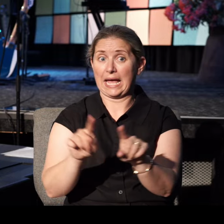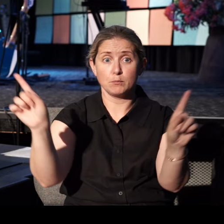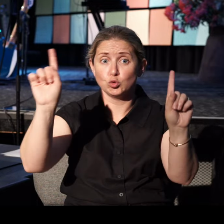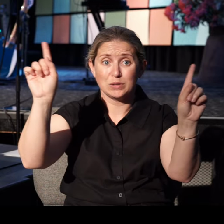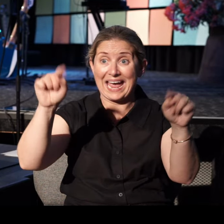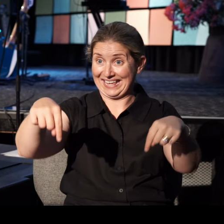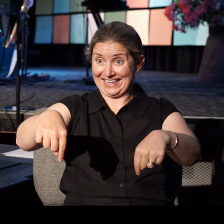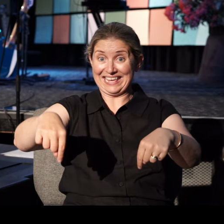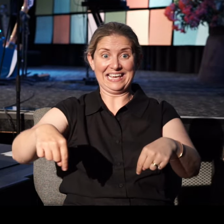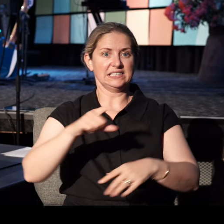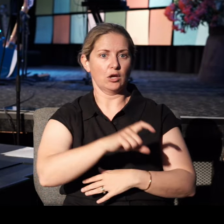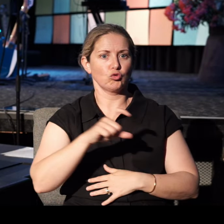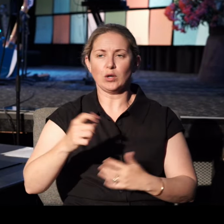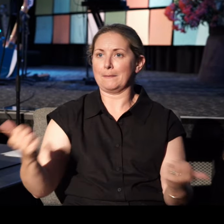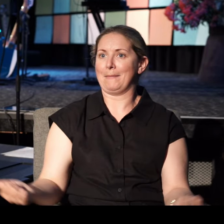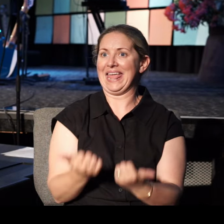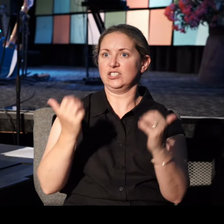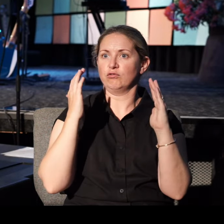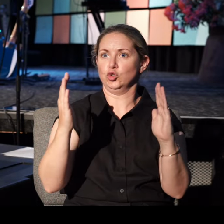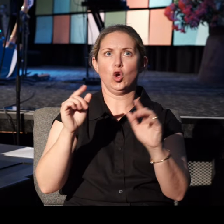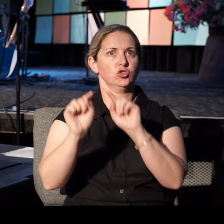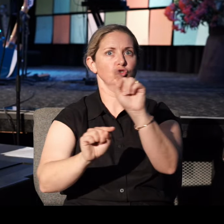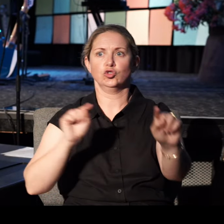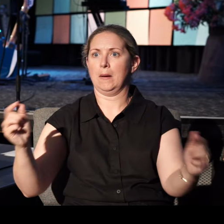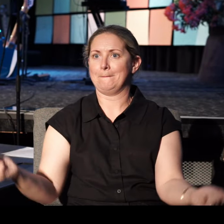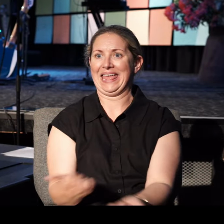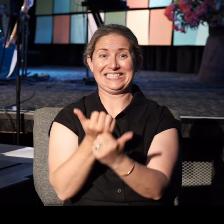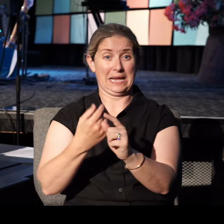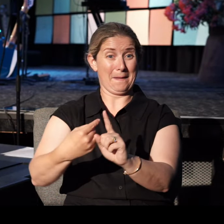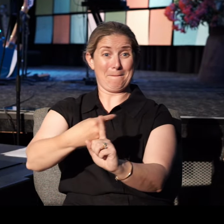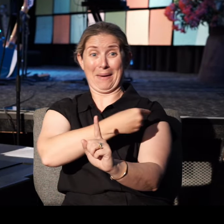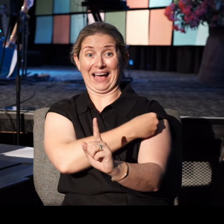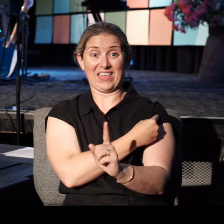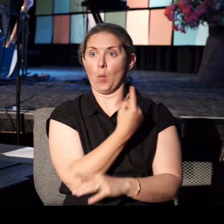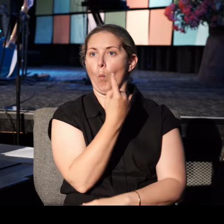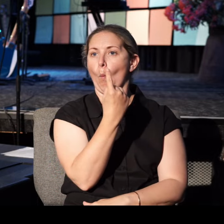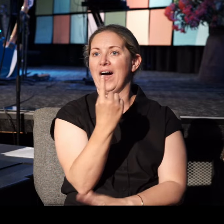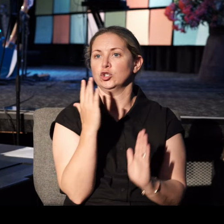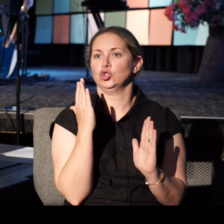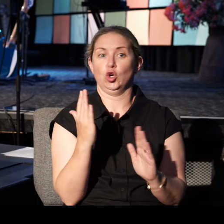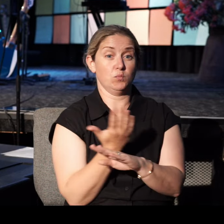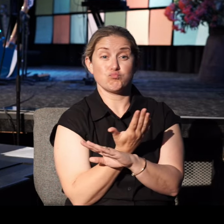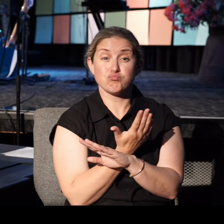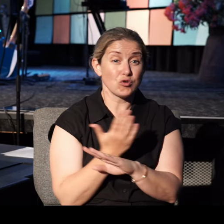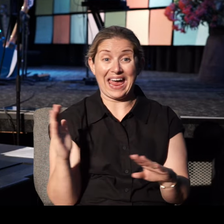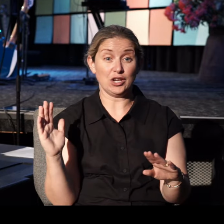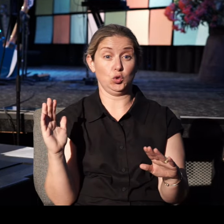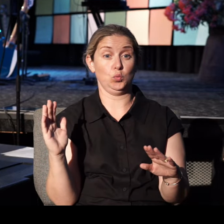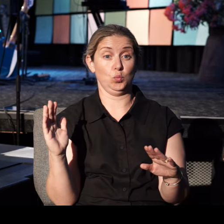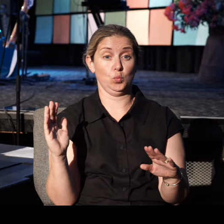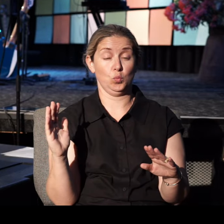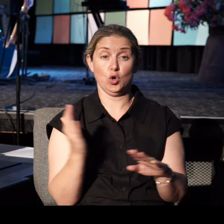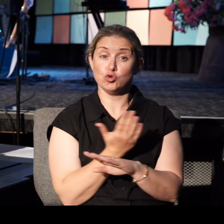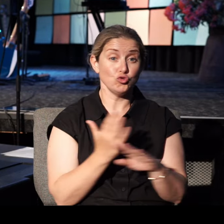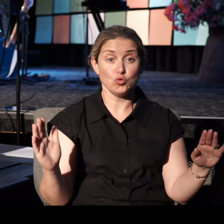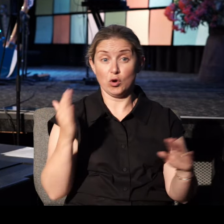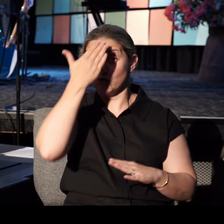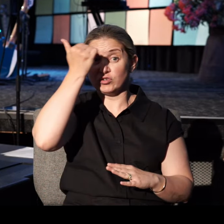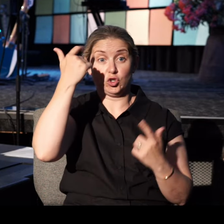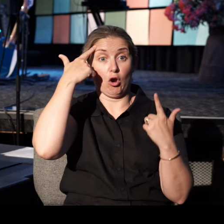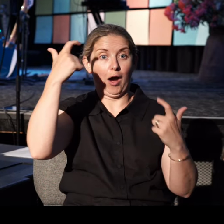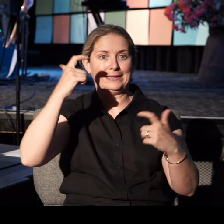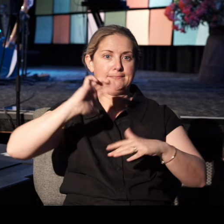happens in our day and age, so you sort of get used to it and it doesn't distress you much. This is a brand new Christian. The Christian faith has begun.